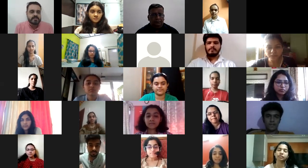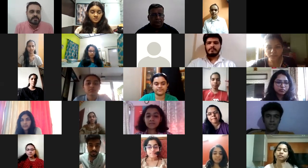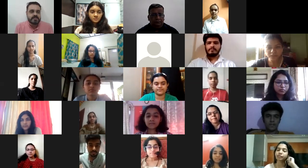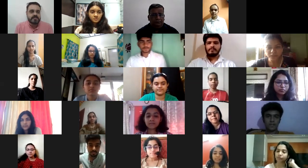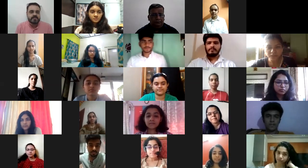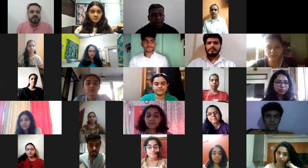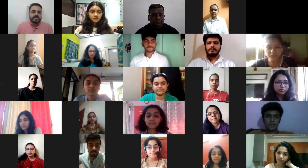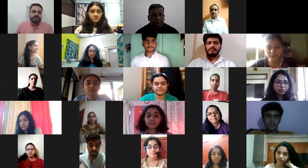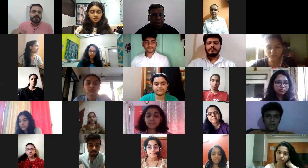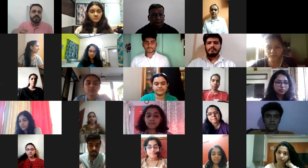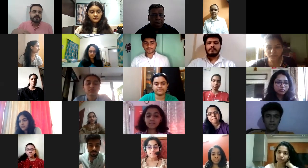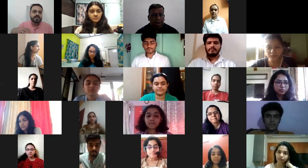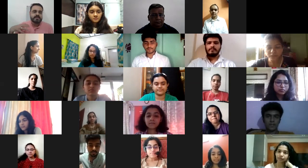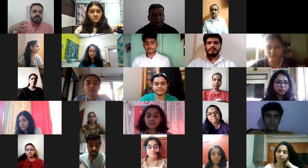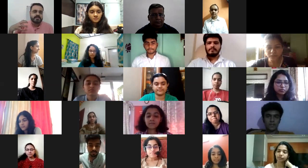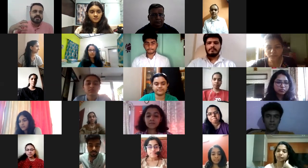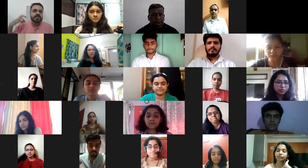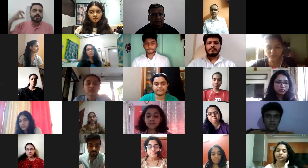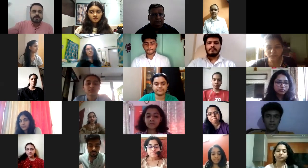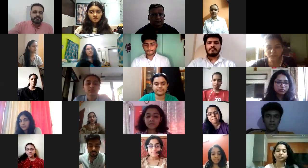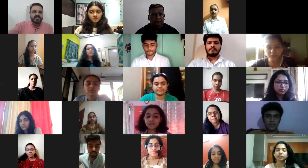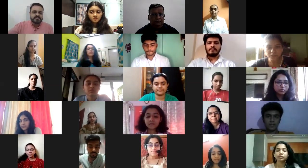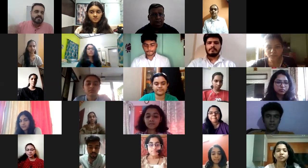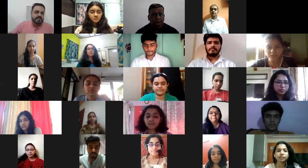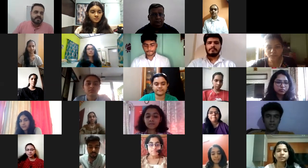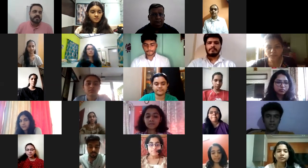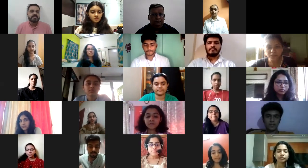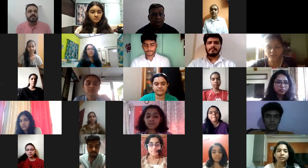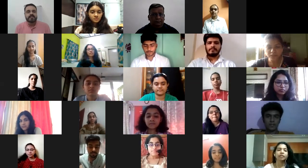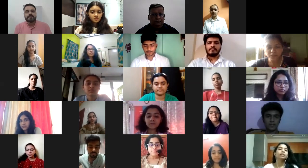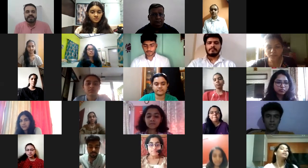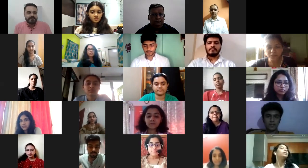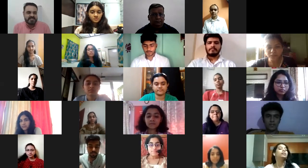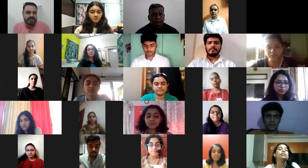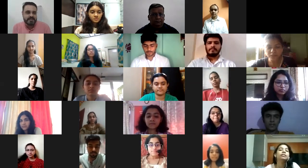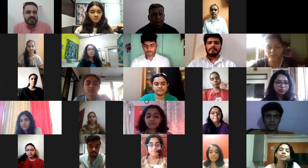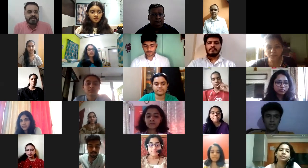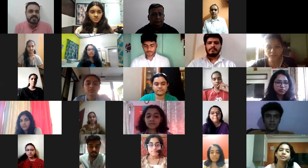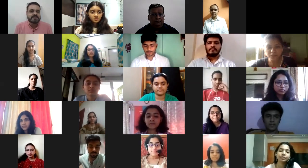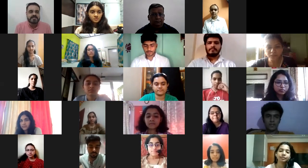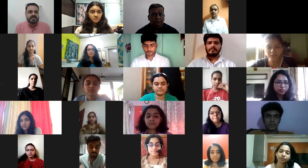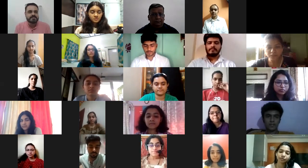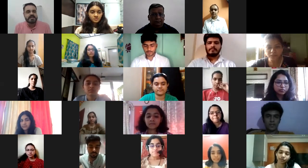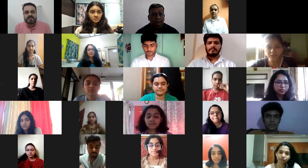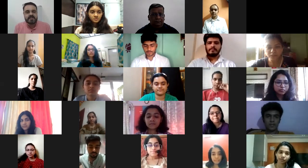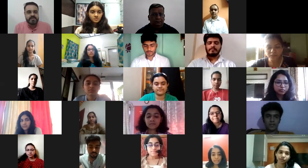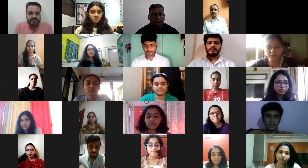or you know reach out to some things. It doesn't really make them disabled. It is the system, it is the